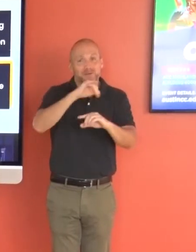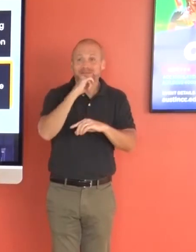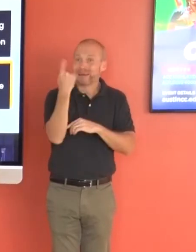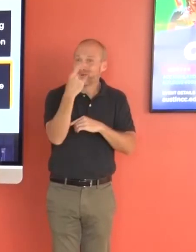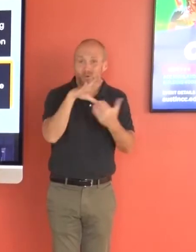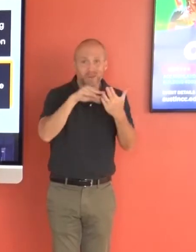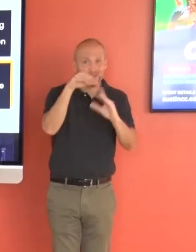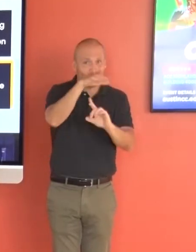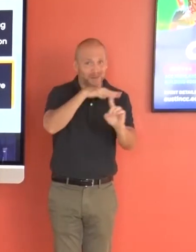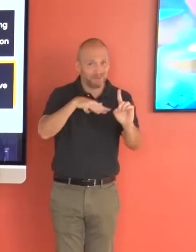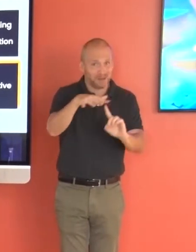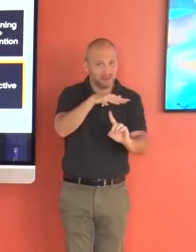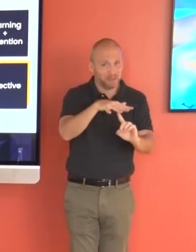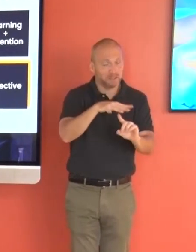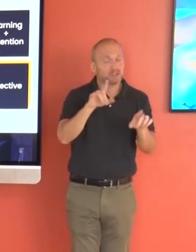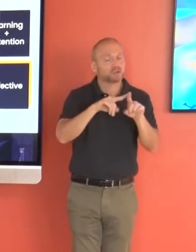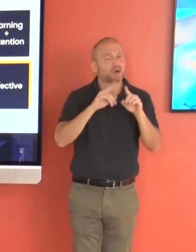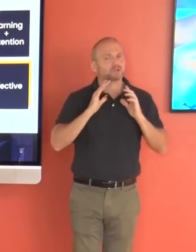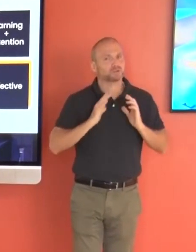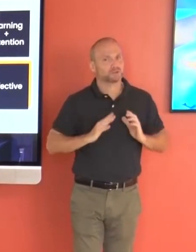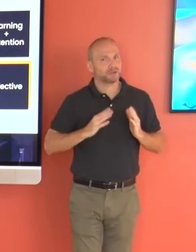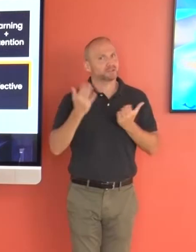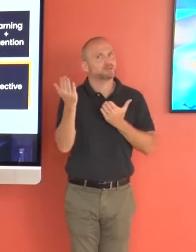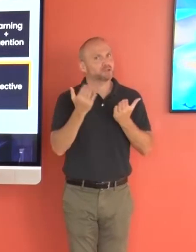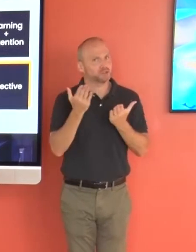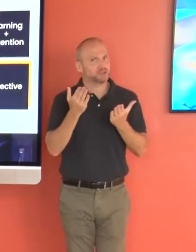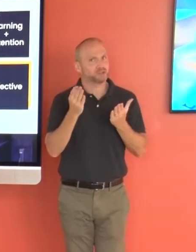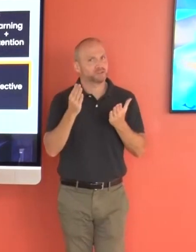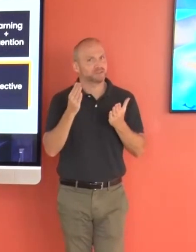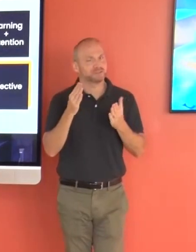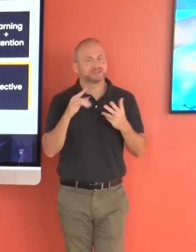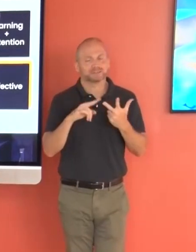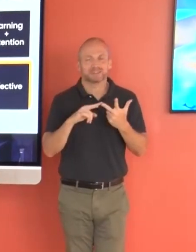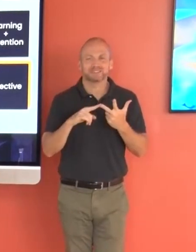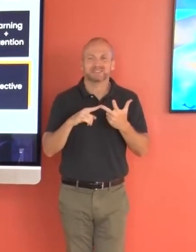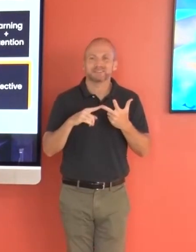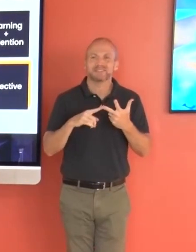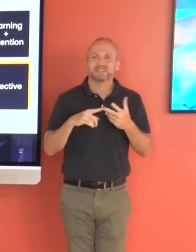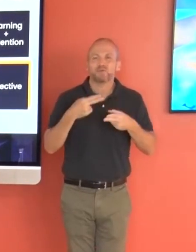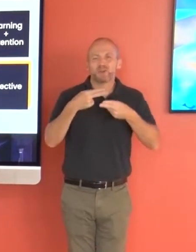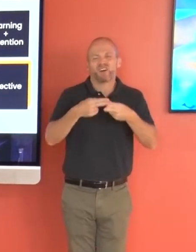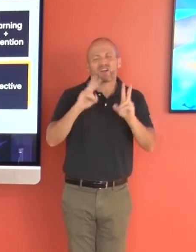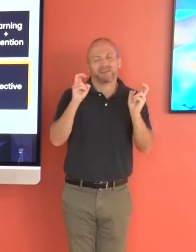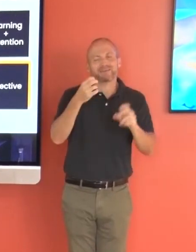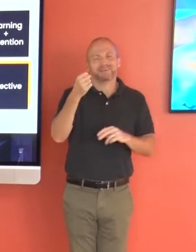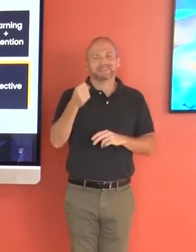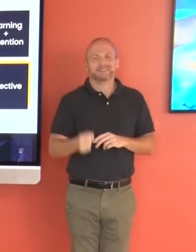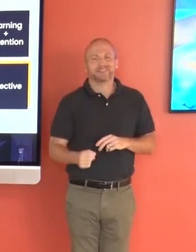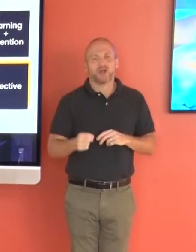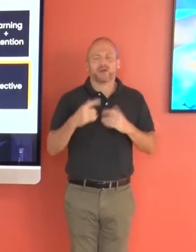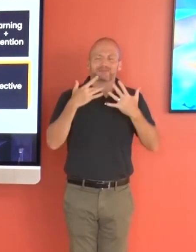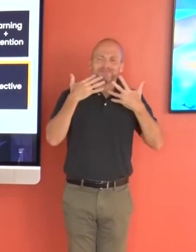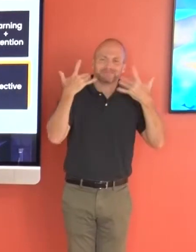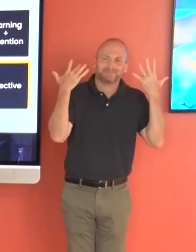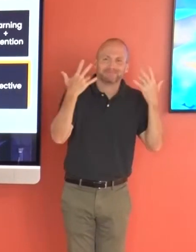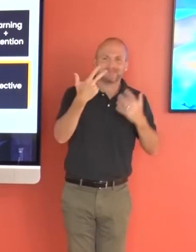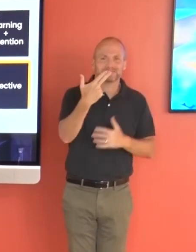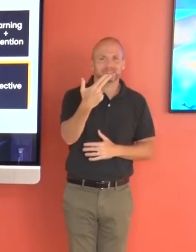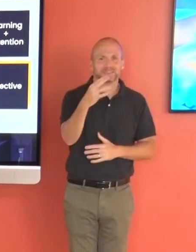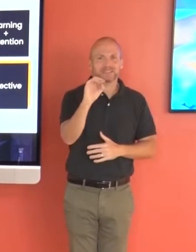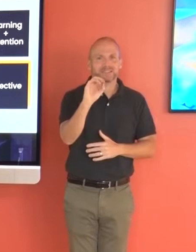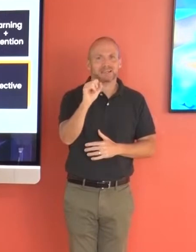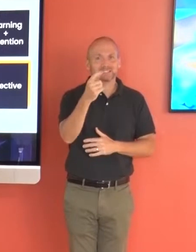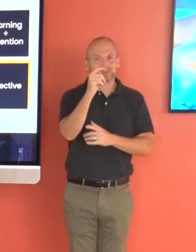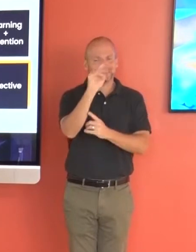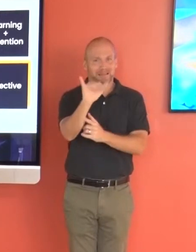environment. It's that customer service focus. It's hospitality. We call it Southern hospitality. But we want every student to